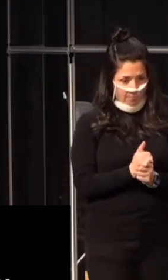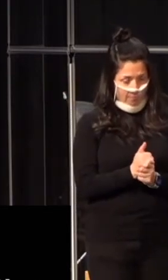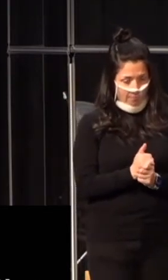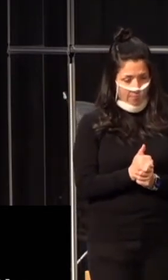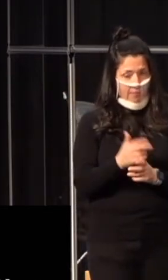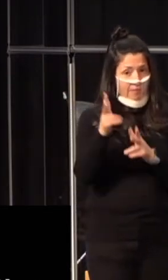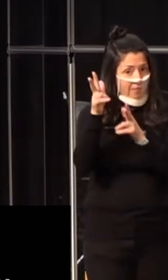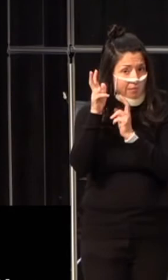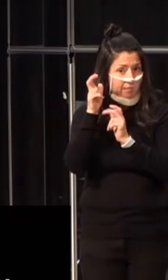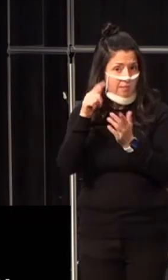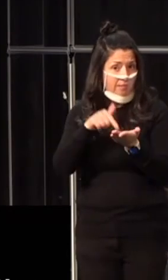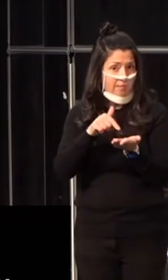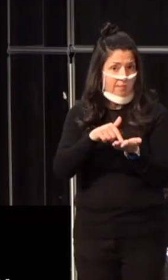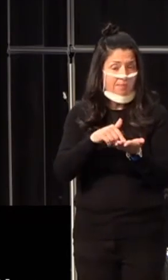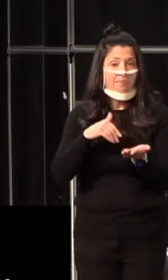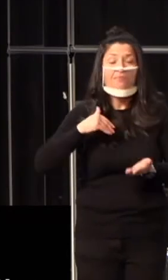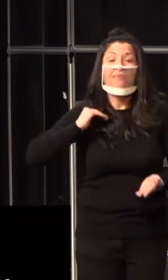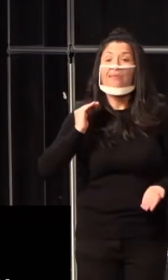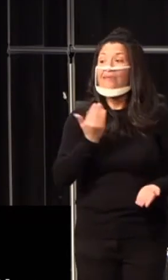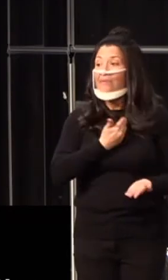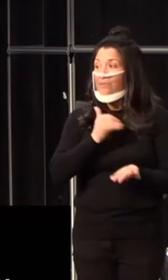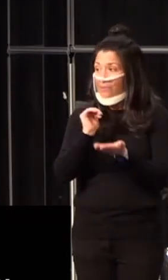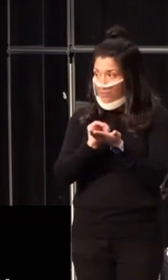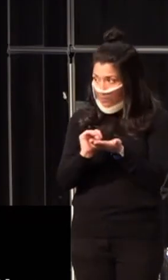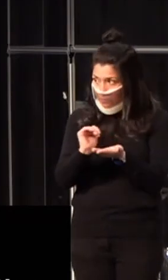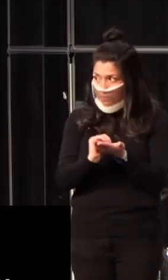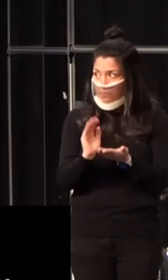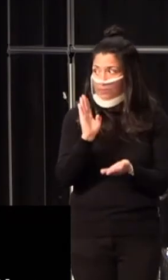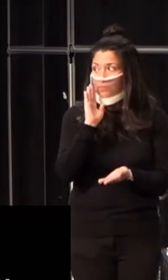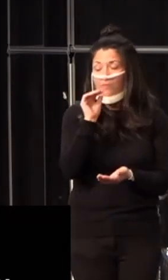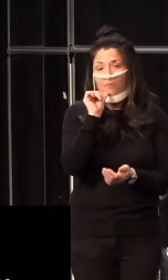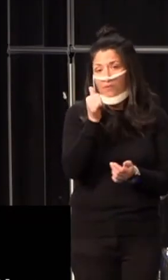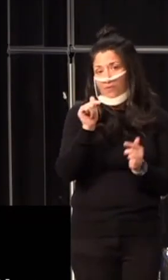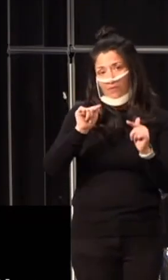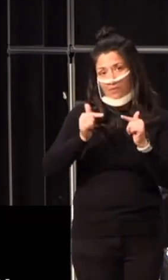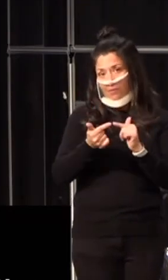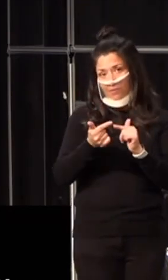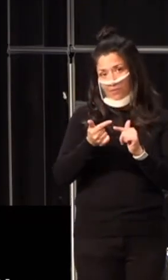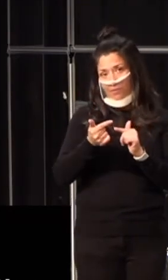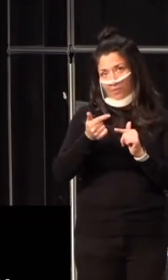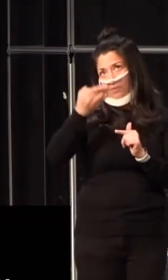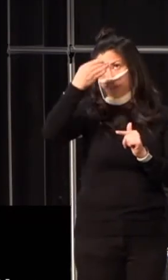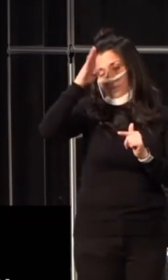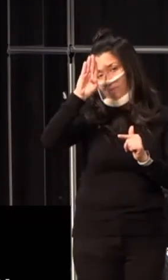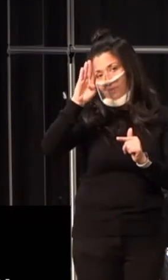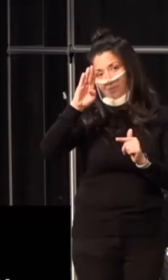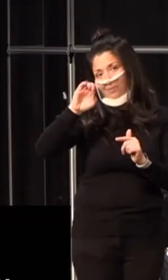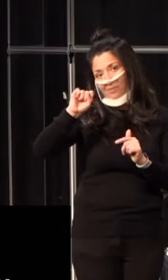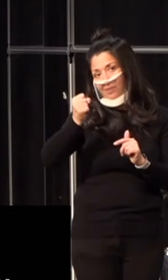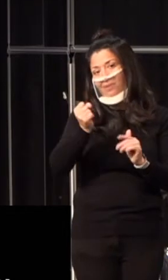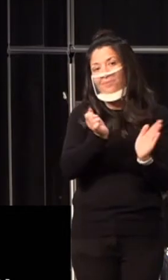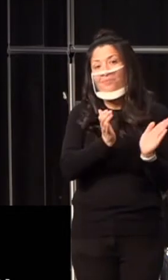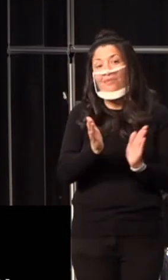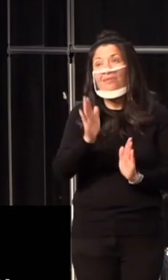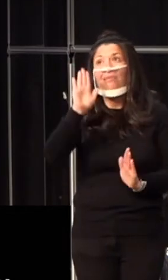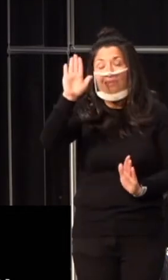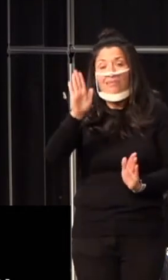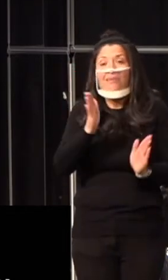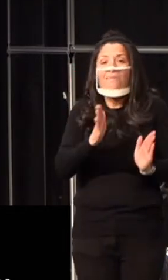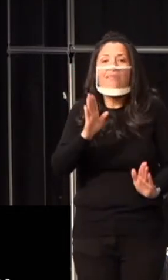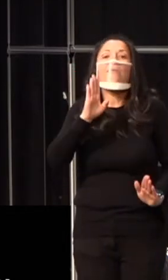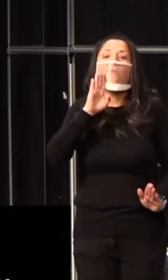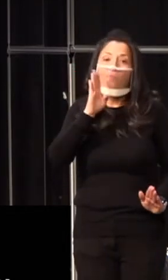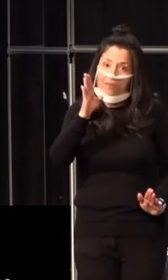So listen to this. Our excuses will not hinder the plan of God. God's plan will be accomplished.